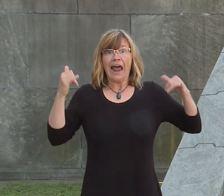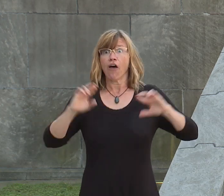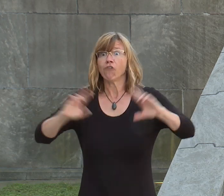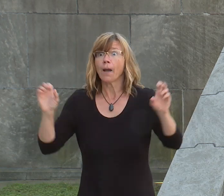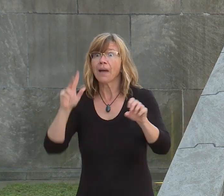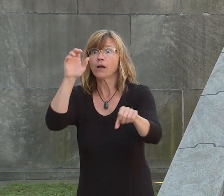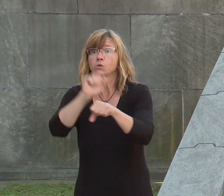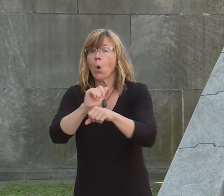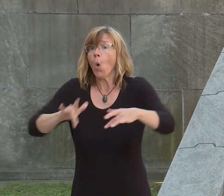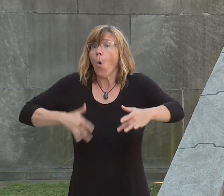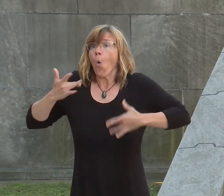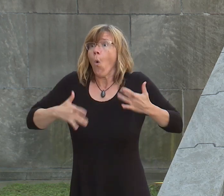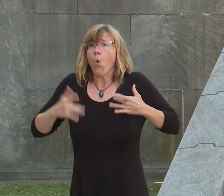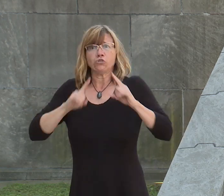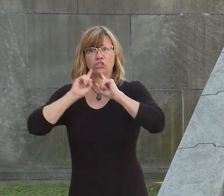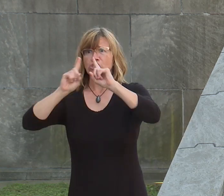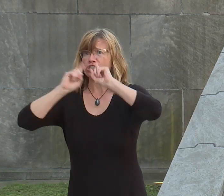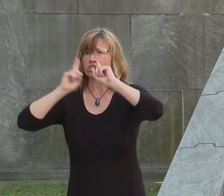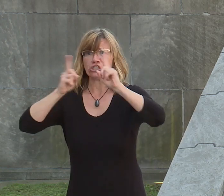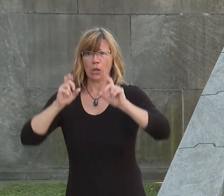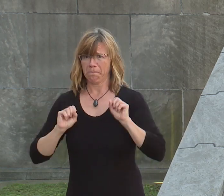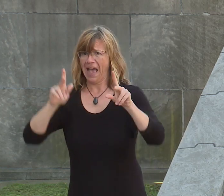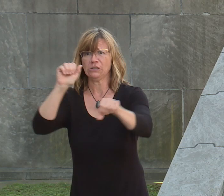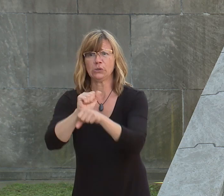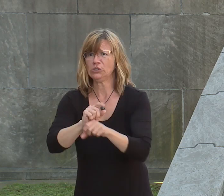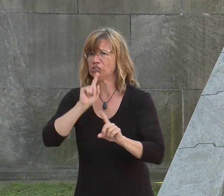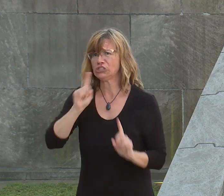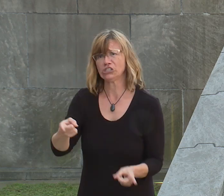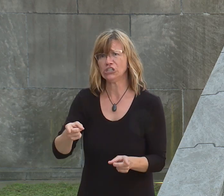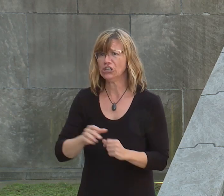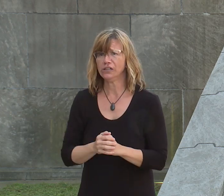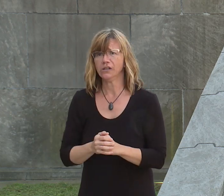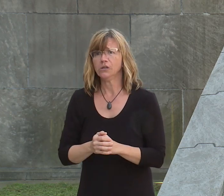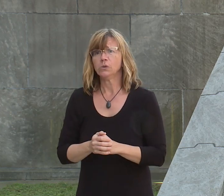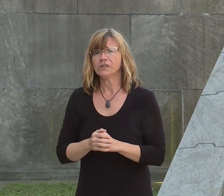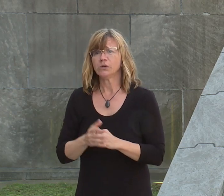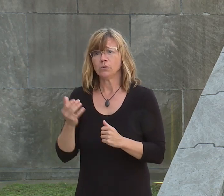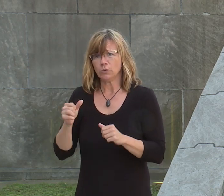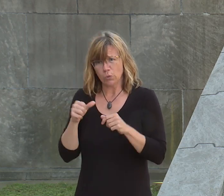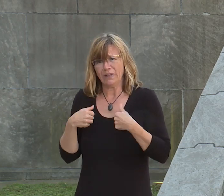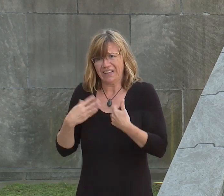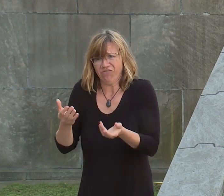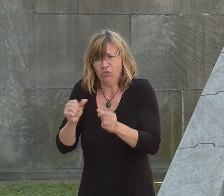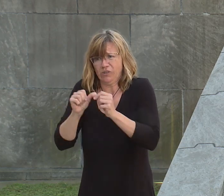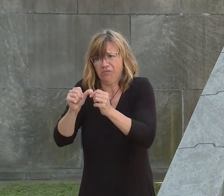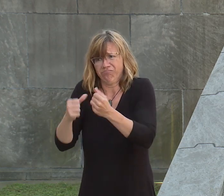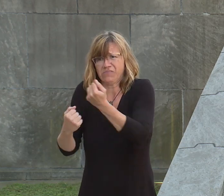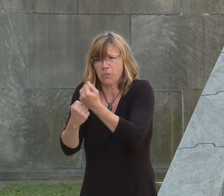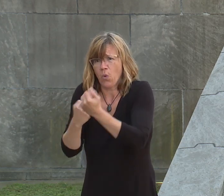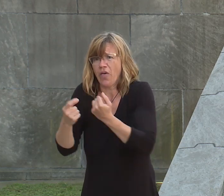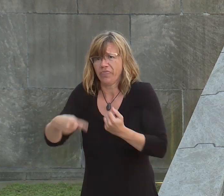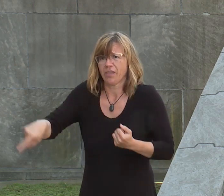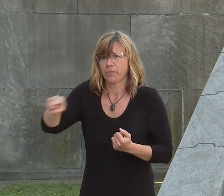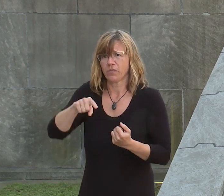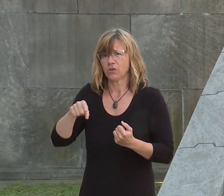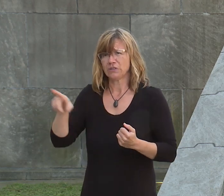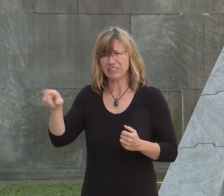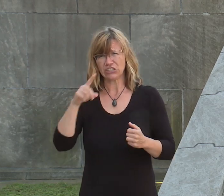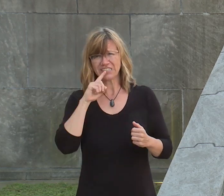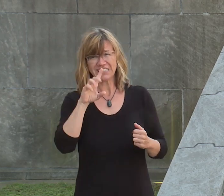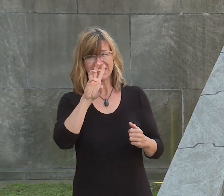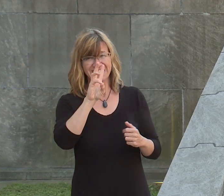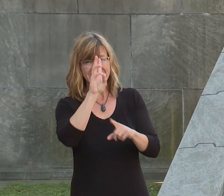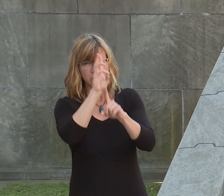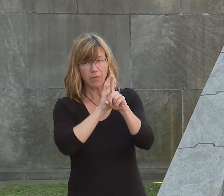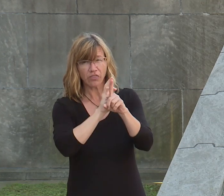to support them in the ways that we did today and have throughout the pandemic, and we'll continue to. Roxy was saying that it could be 6 months before we figure